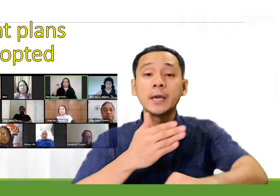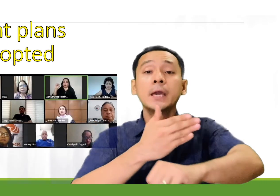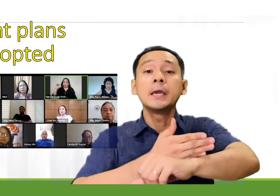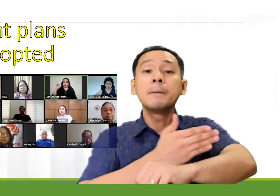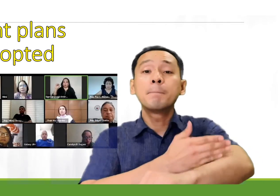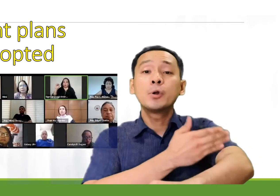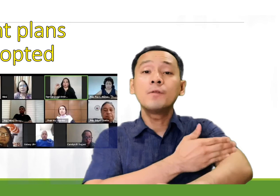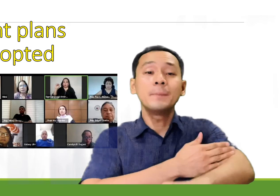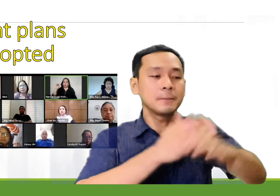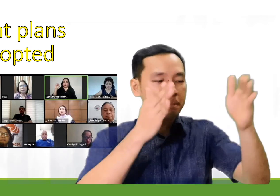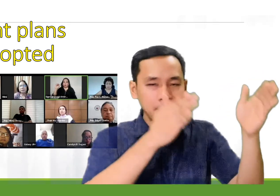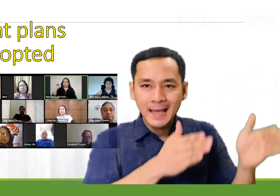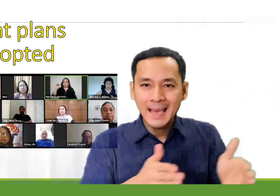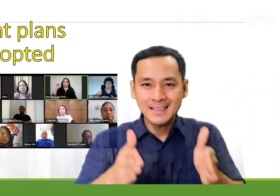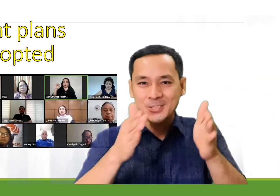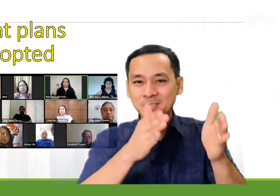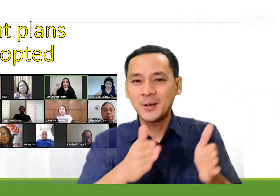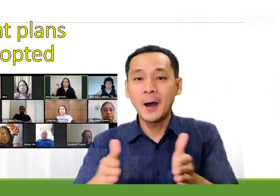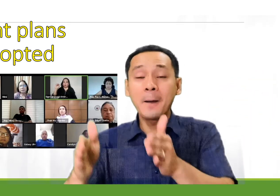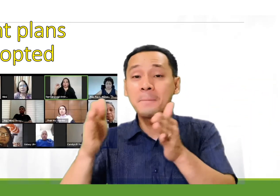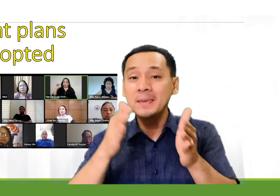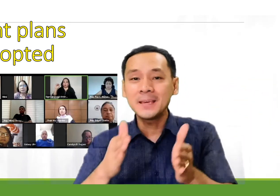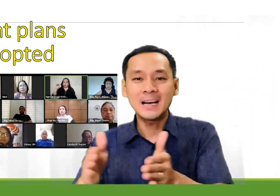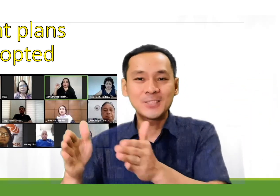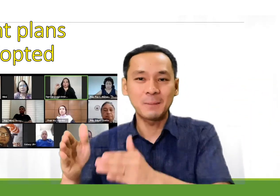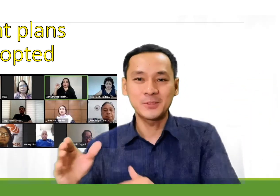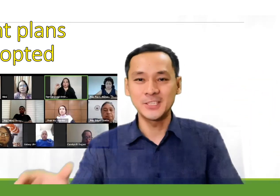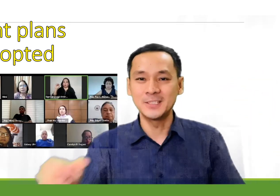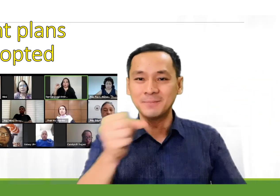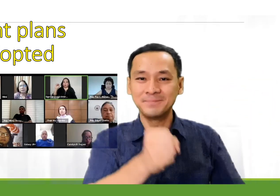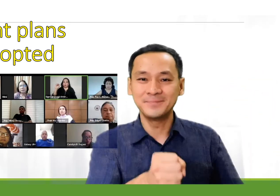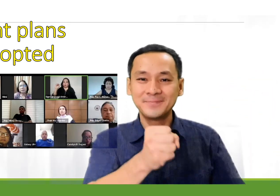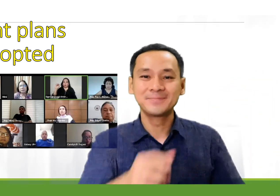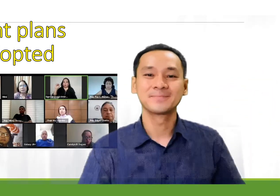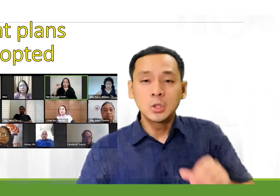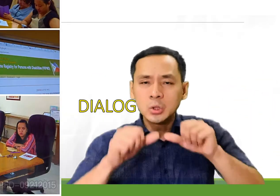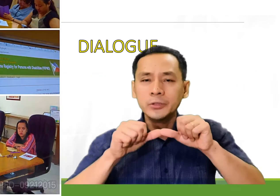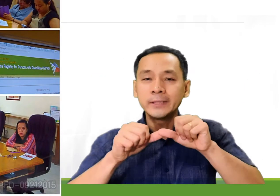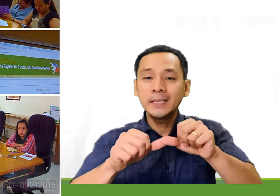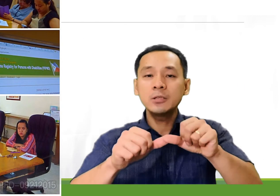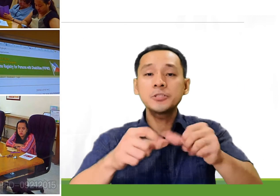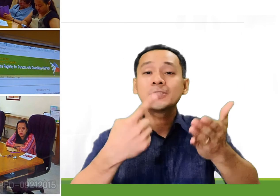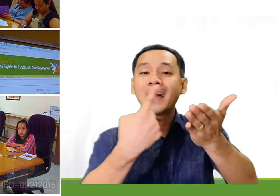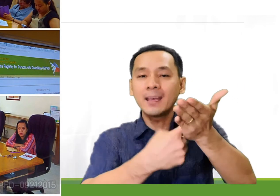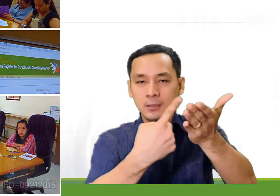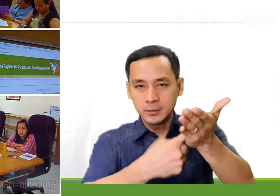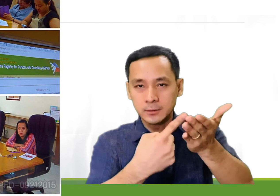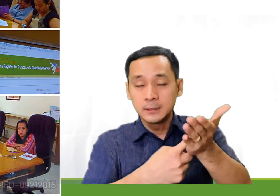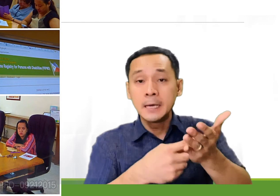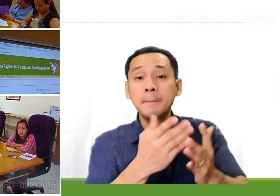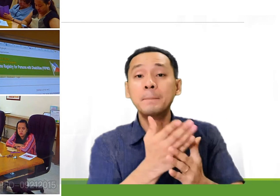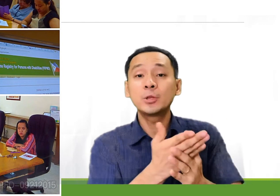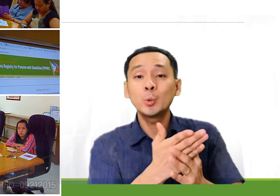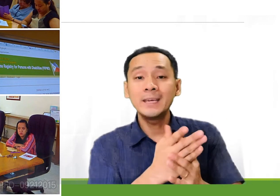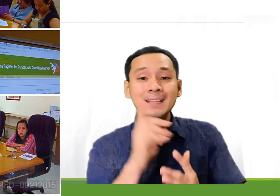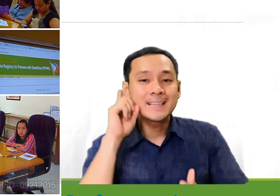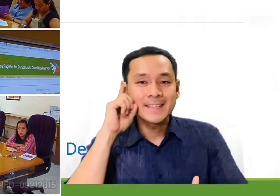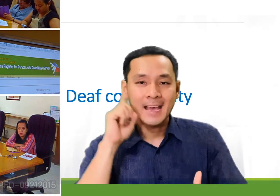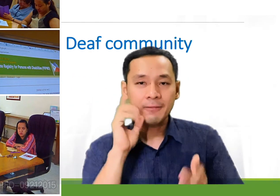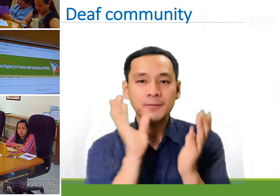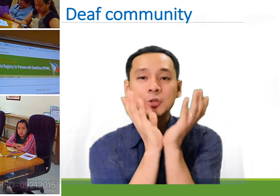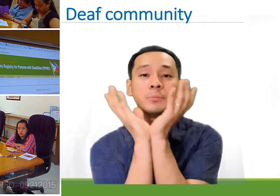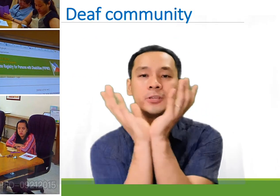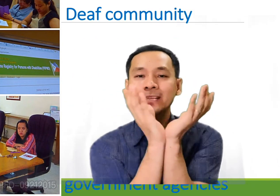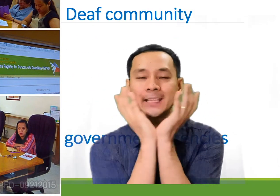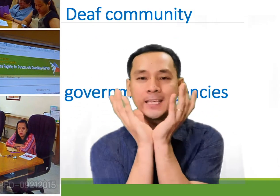Currently, improvement plans are being adopted. Continuous dialogue between the